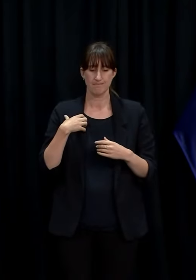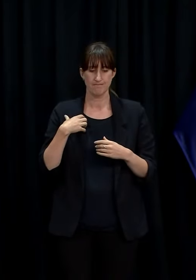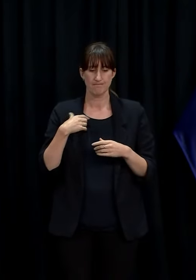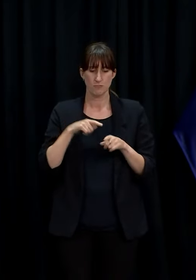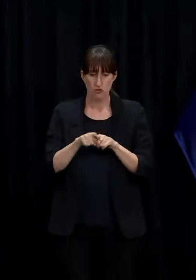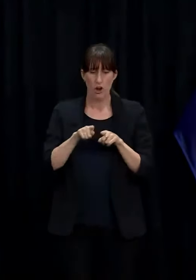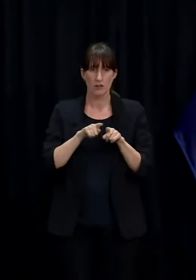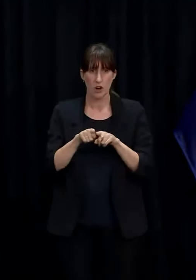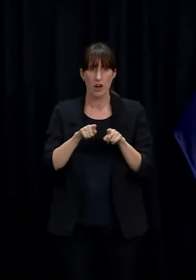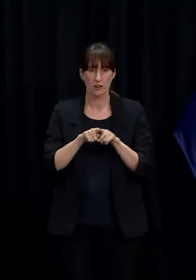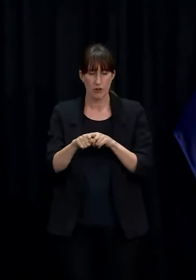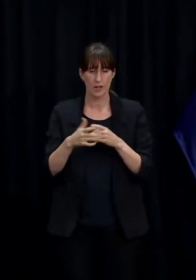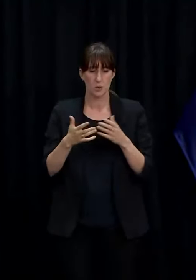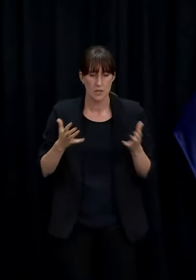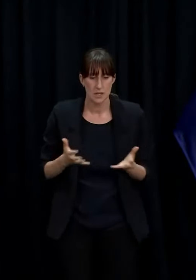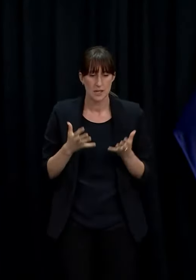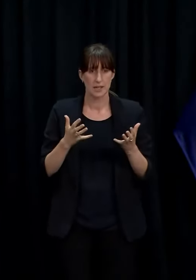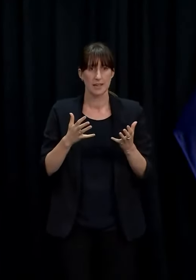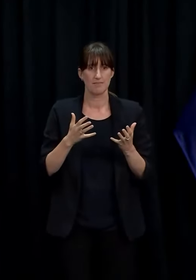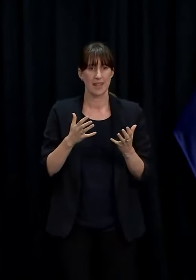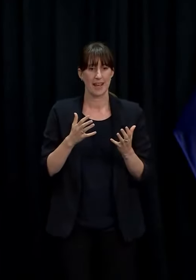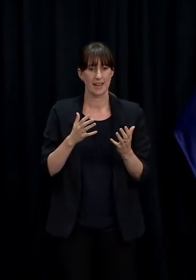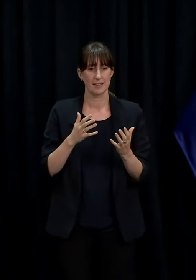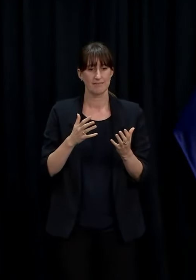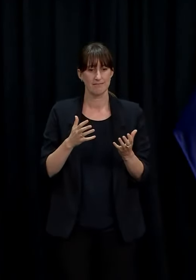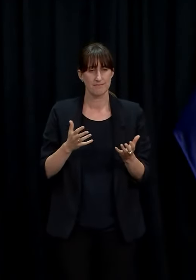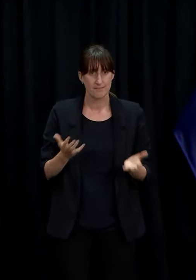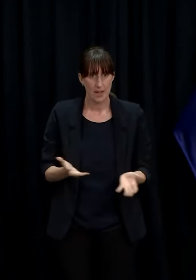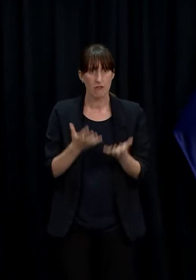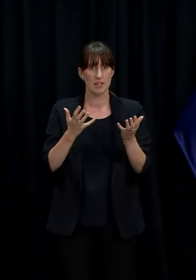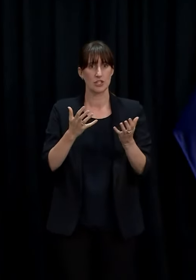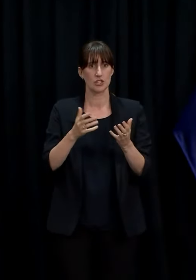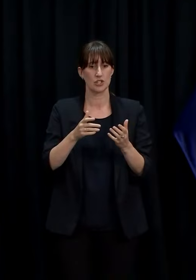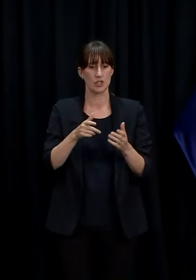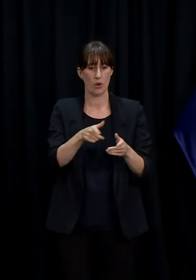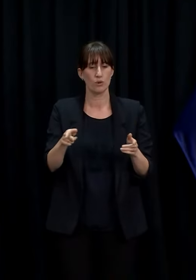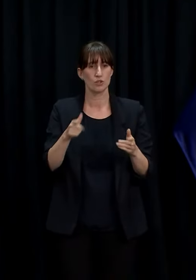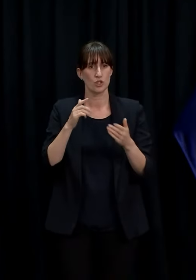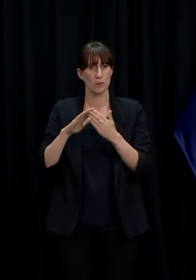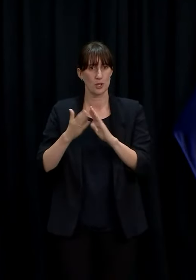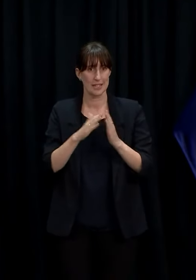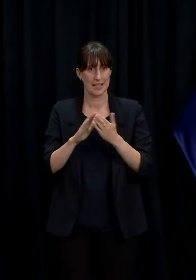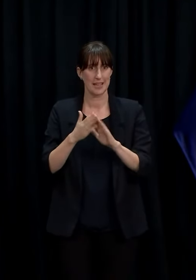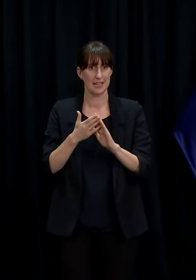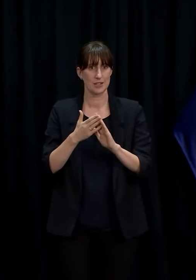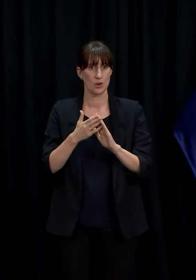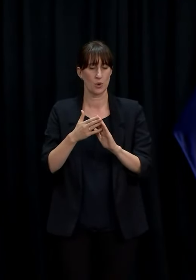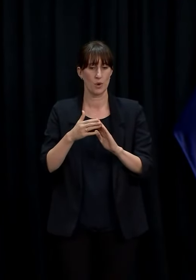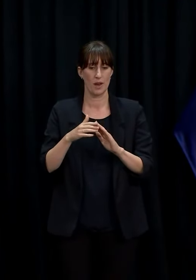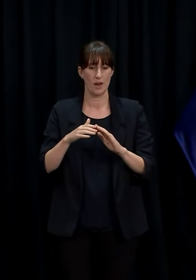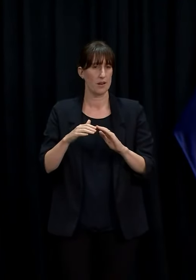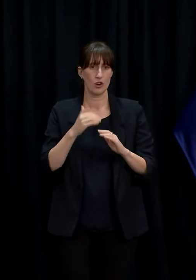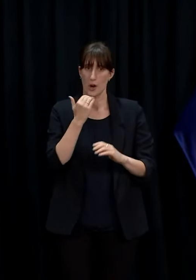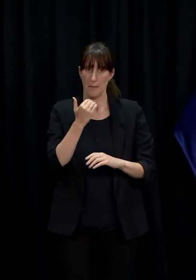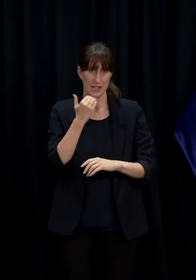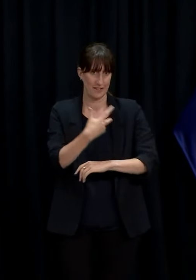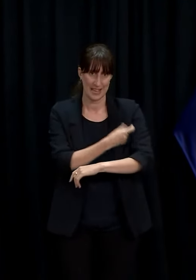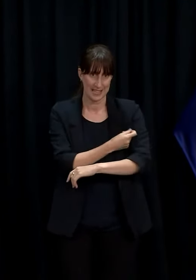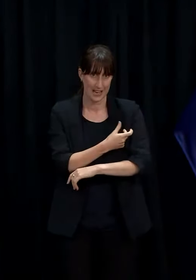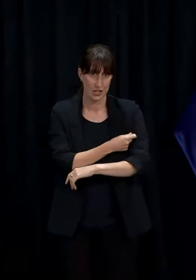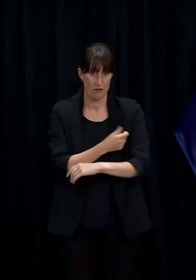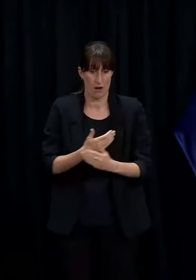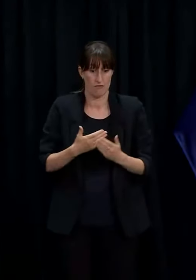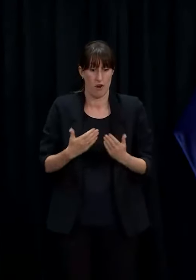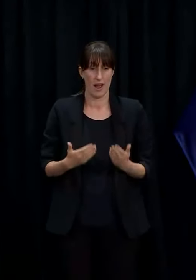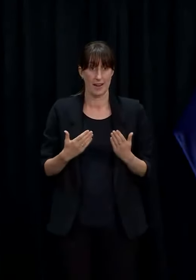vaccination uptake has been lower. We haven't stopped. We continue to do it. Right now, today, there are people out there trying to, get our